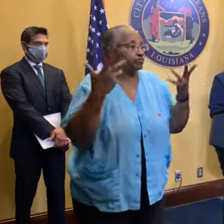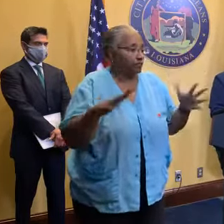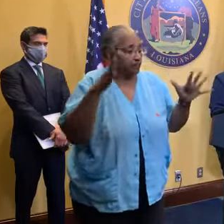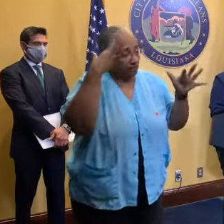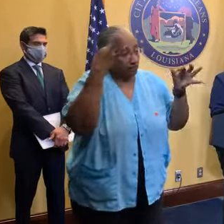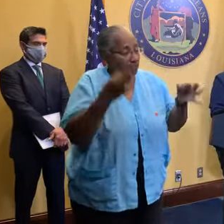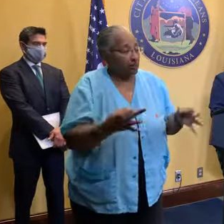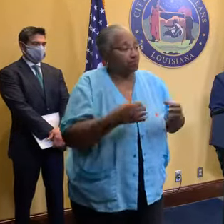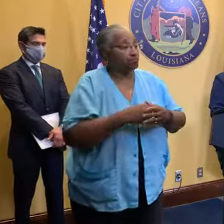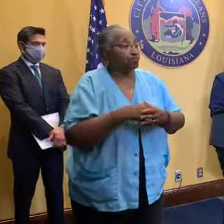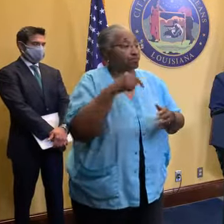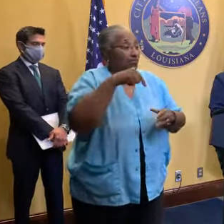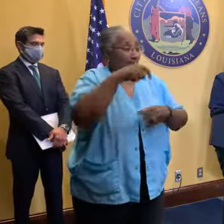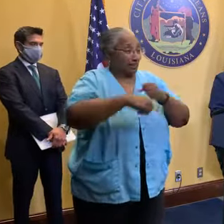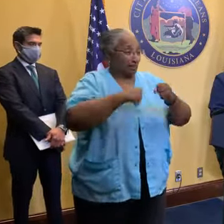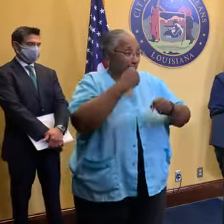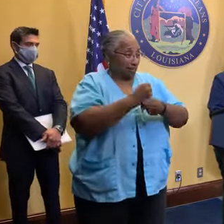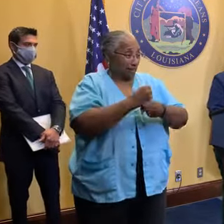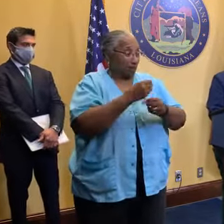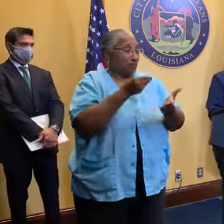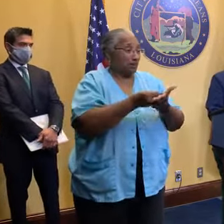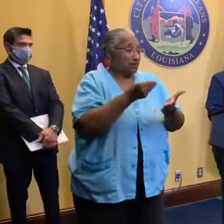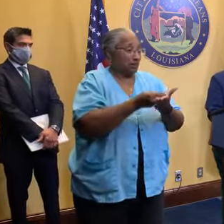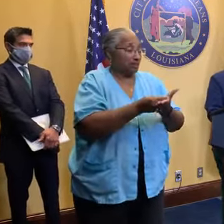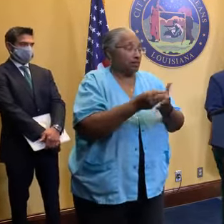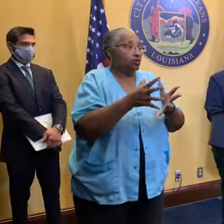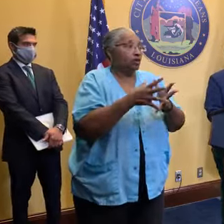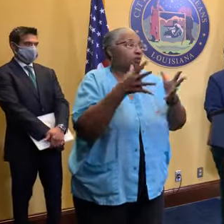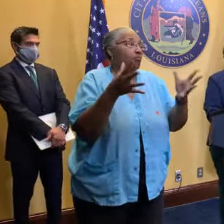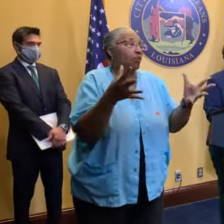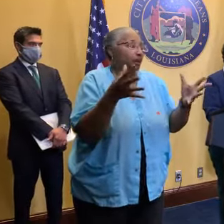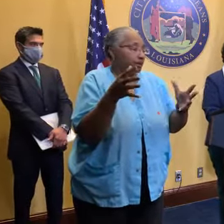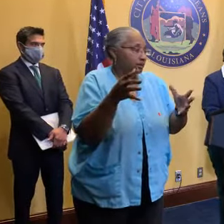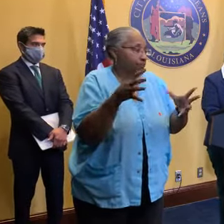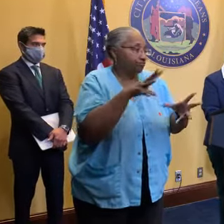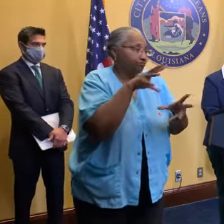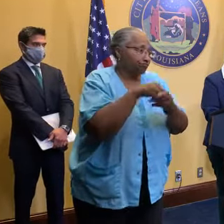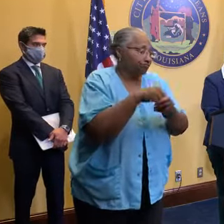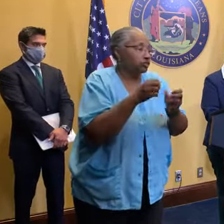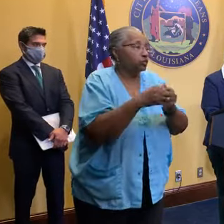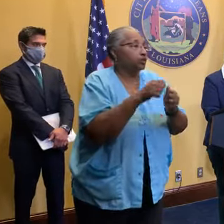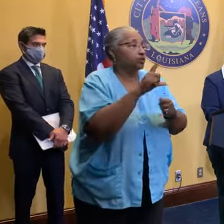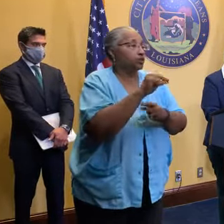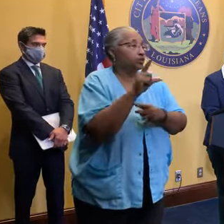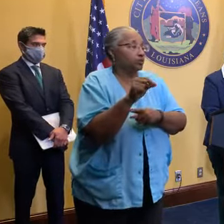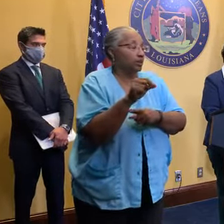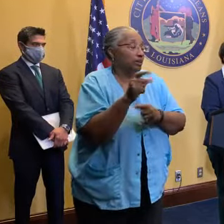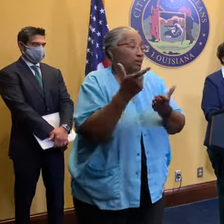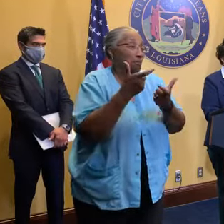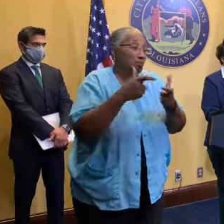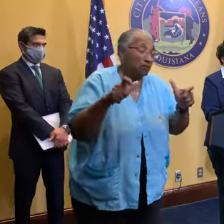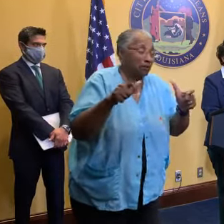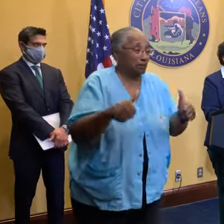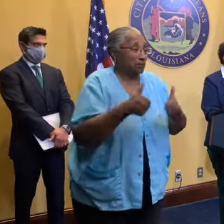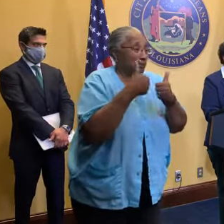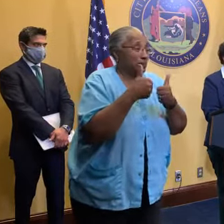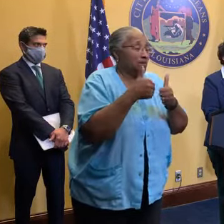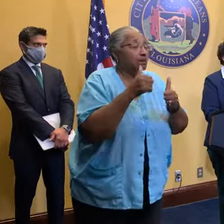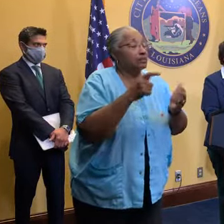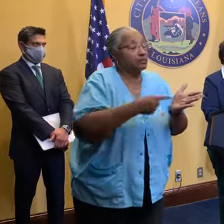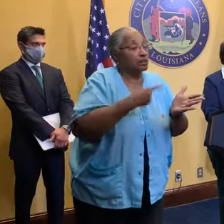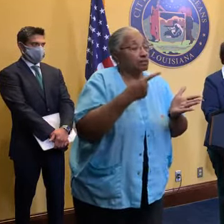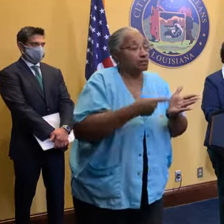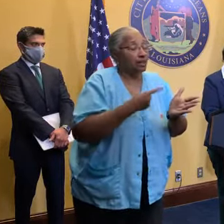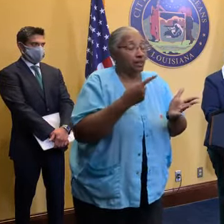like so much else in 2020, was a tremendous challenge. And that's sometimes even